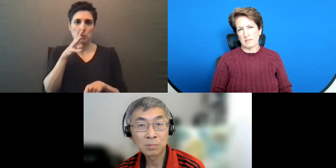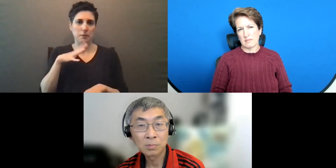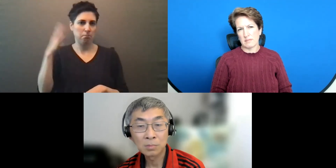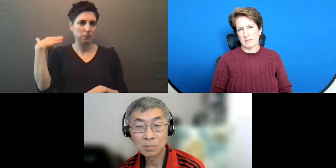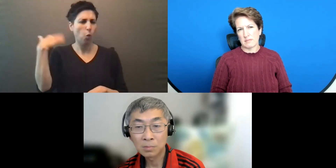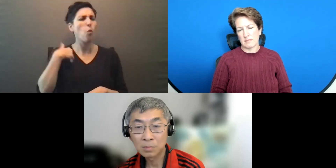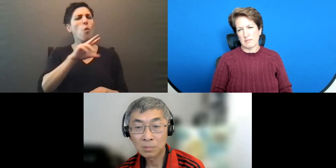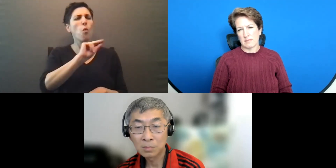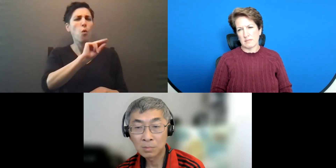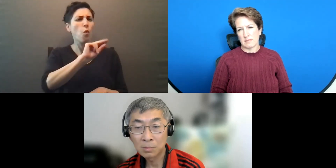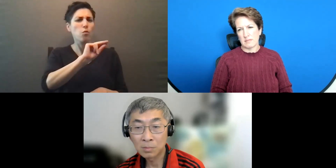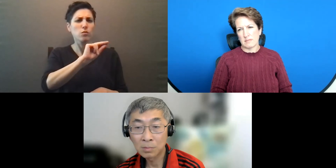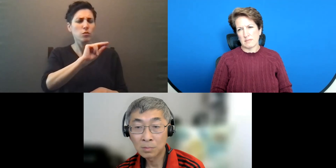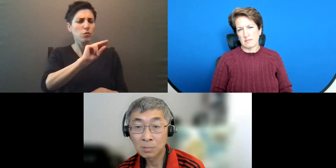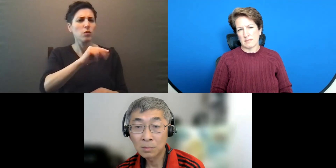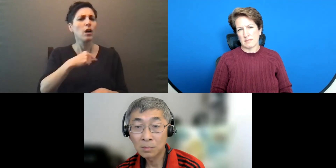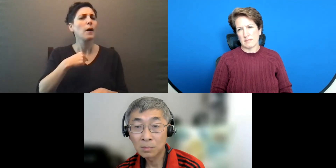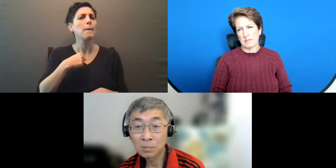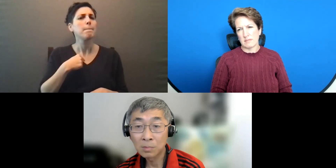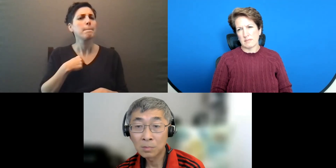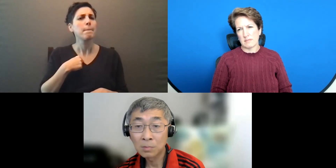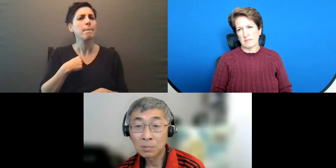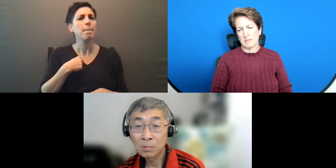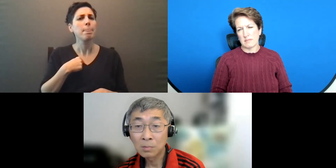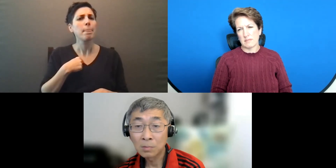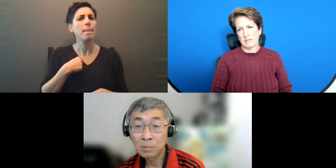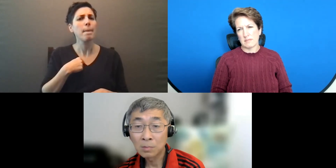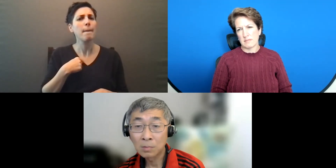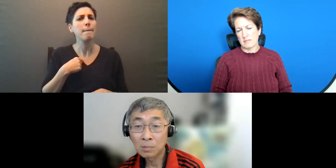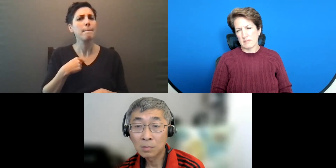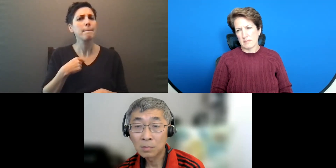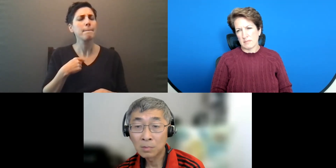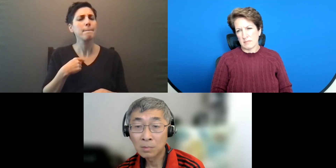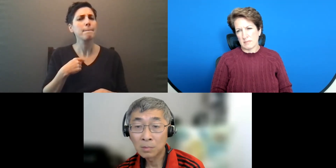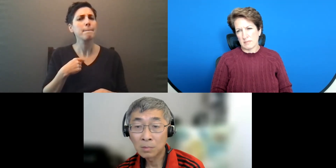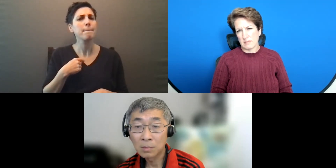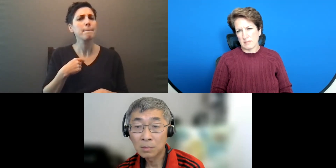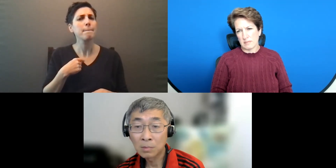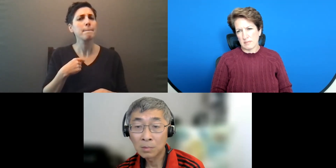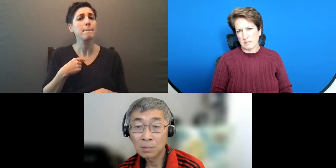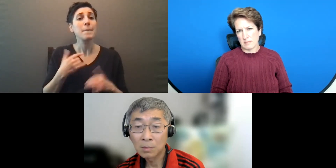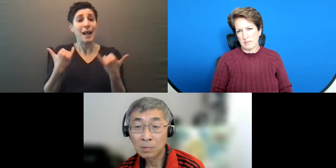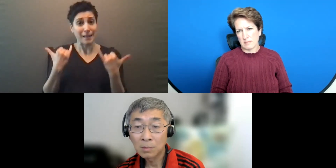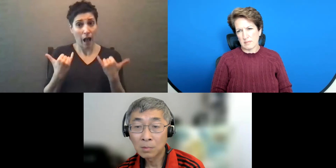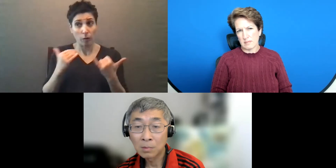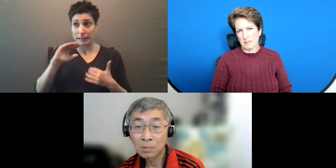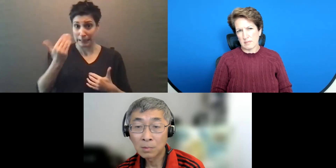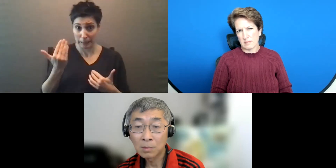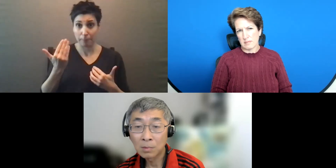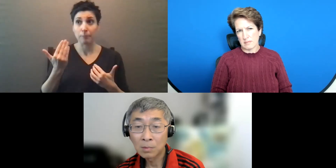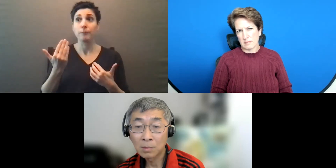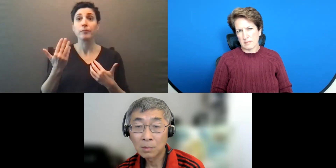they allowed me, but the House city made a decision that now the vaccine passport is coming up, and